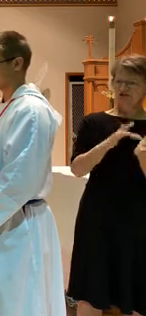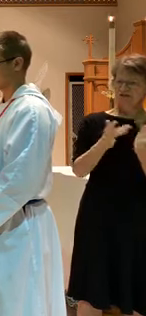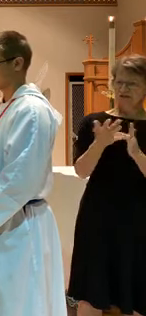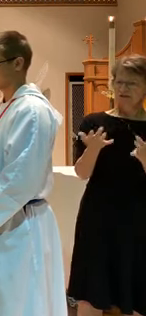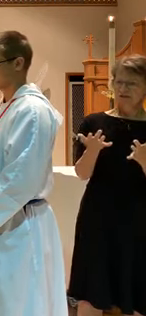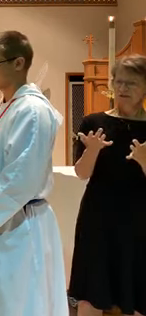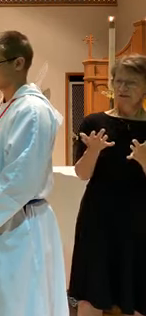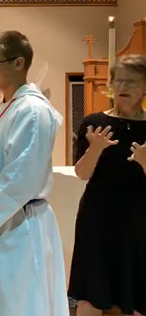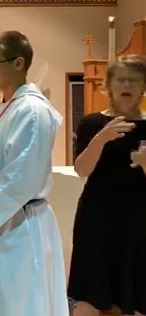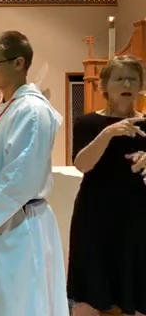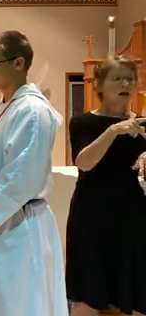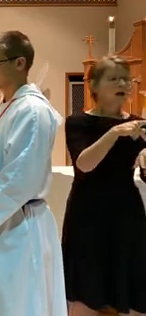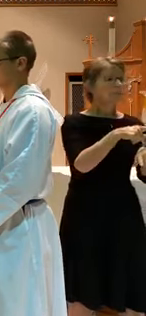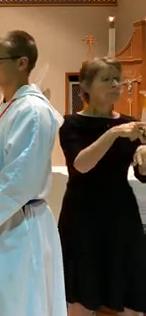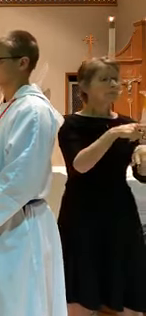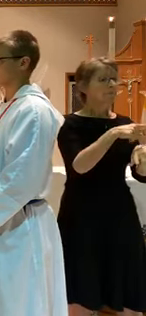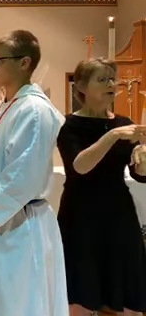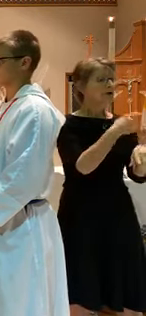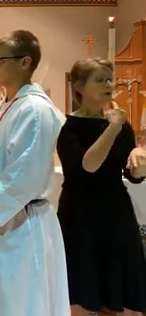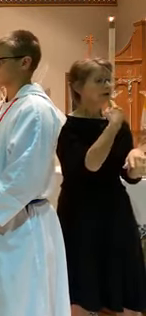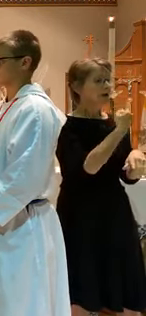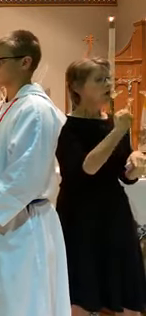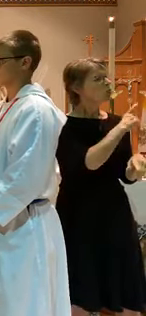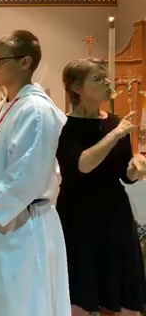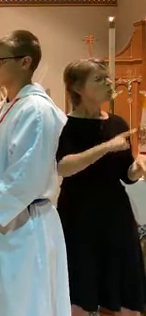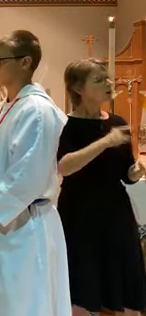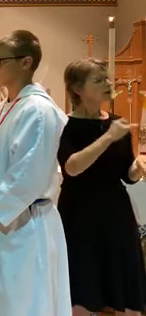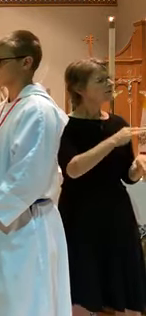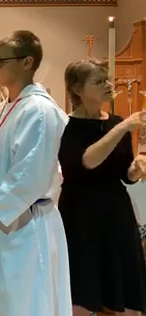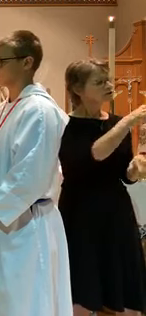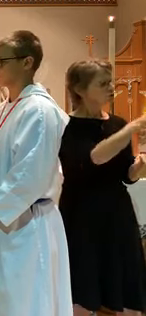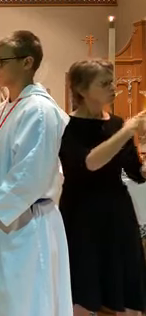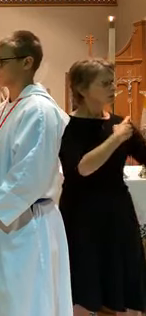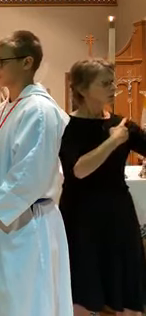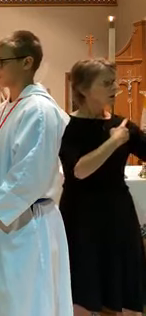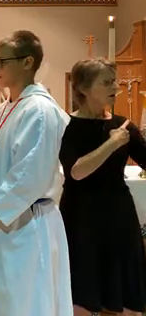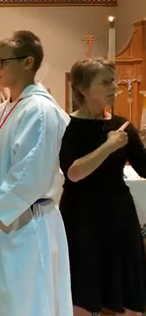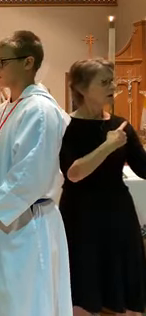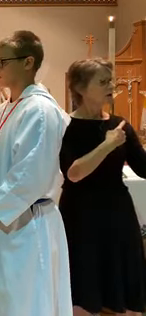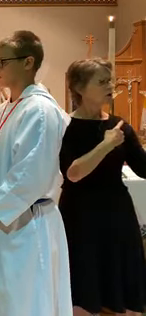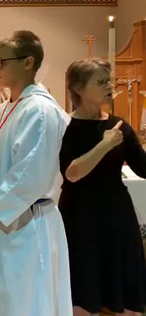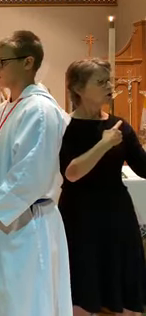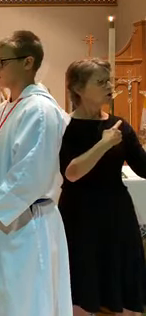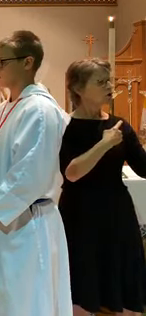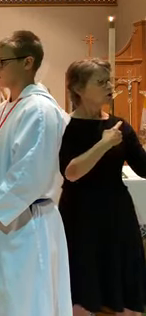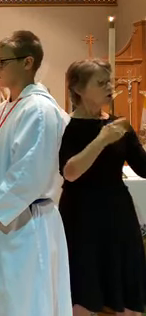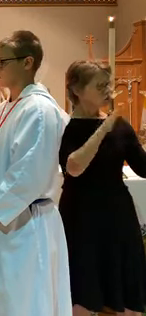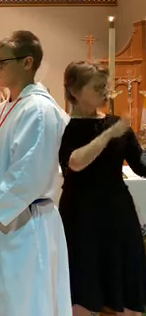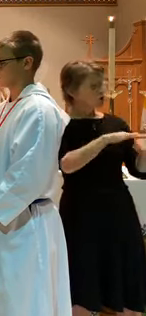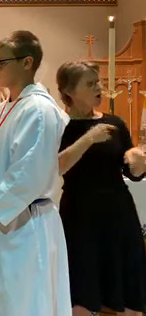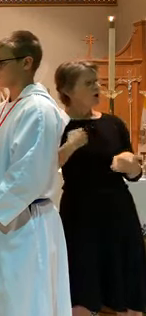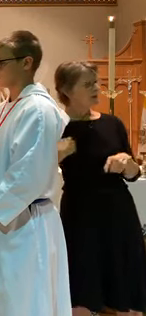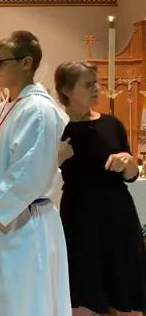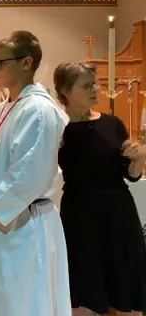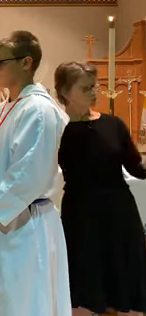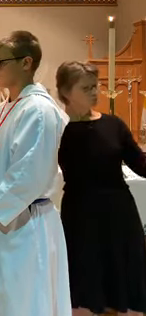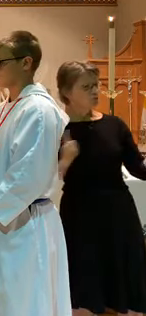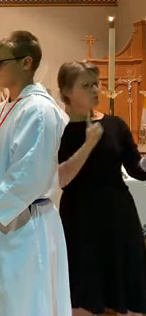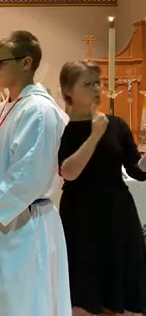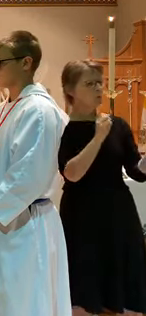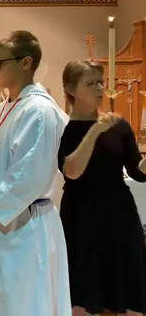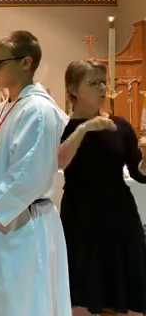reply, "Lord, if it is you, command me to come to you on the water." He